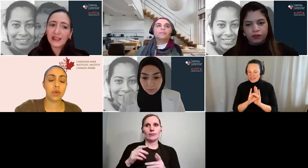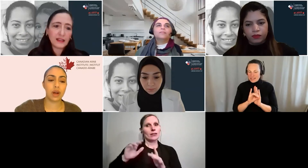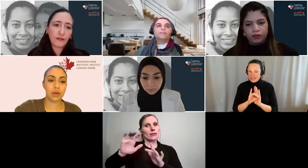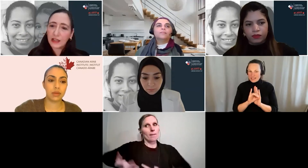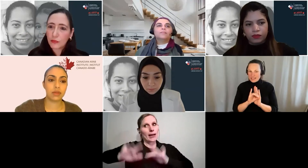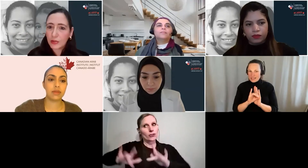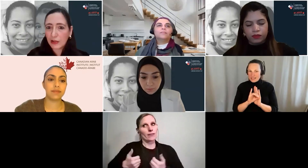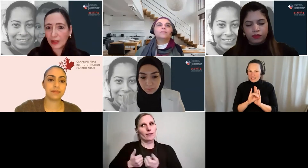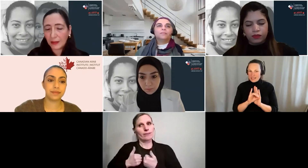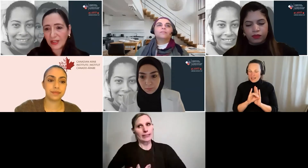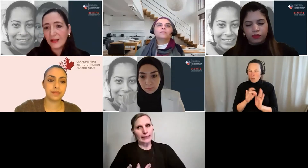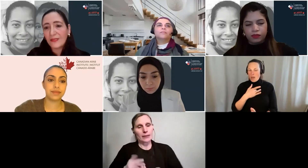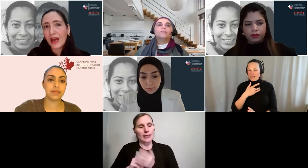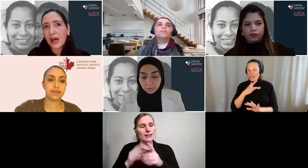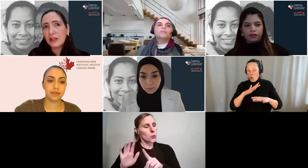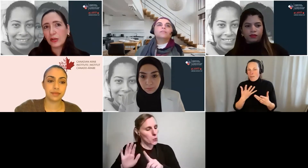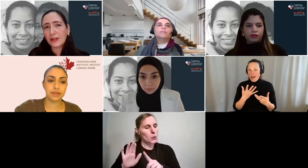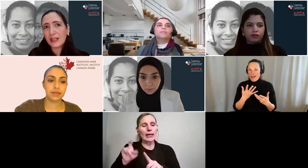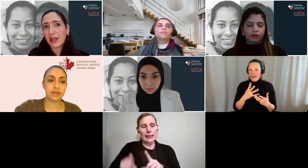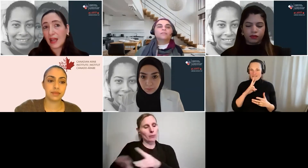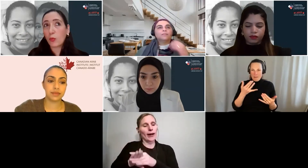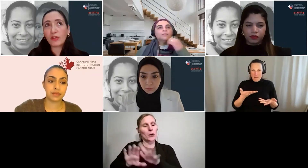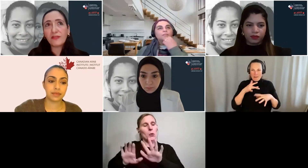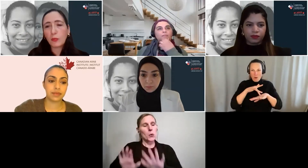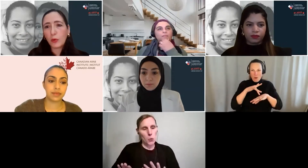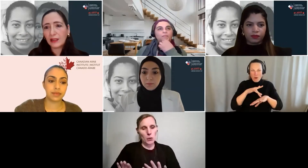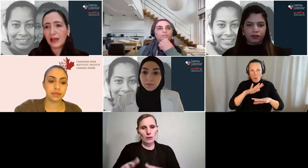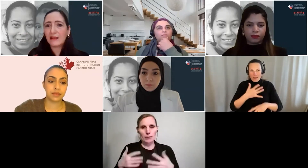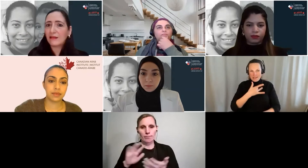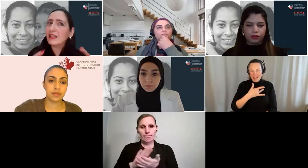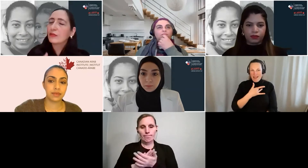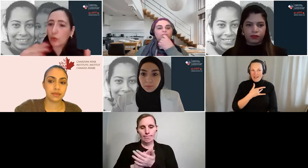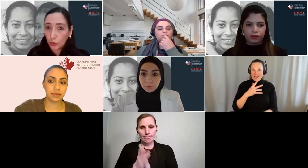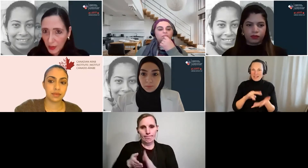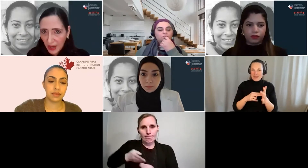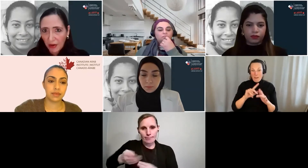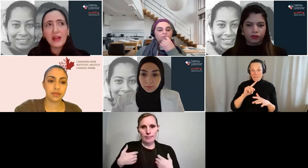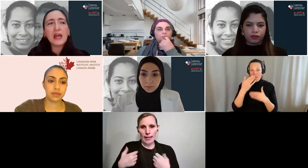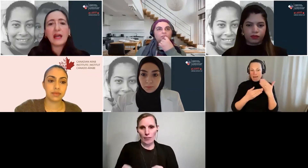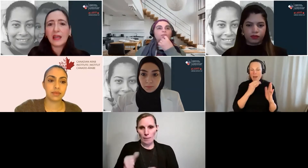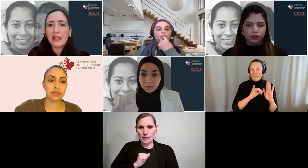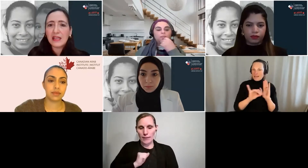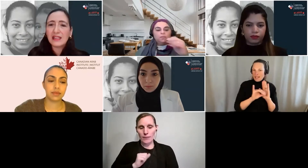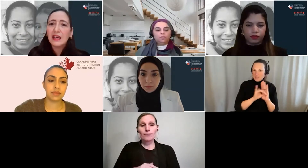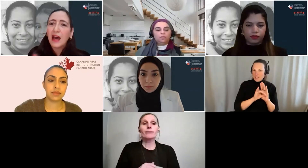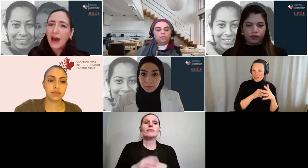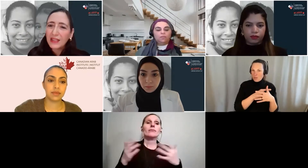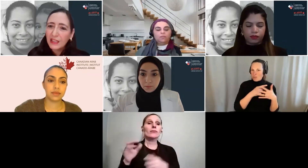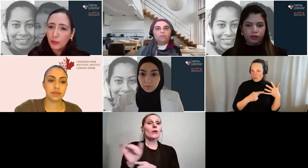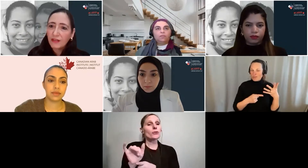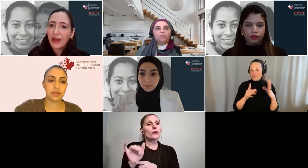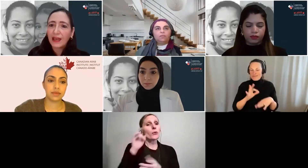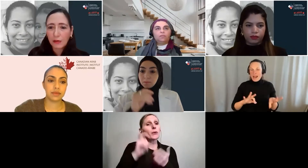So identifying really, really helps. And the other thing that have worked very well, and this could be better, again, is